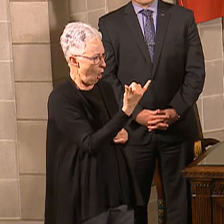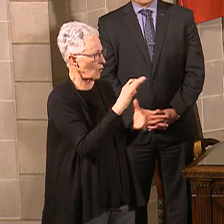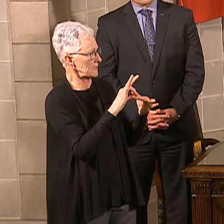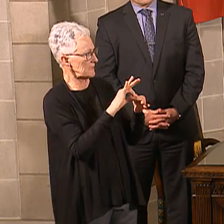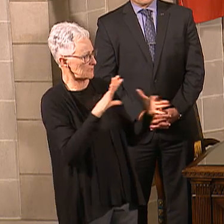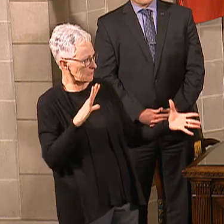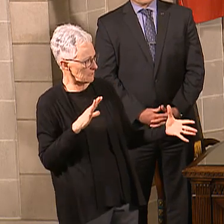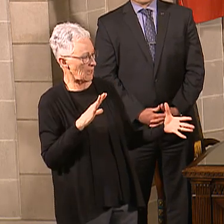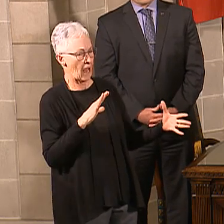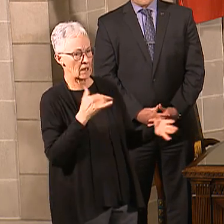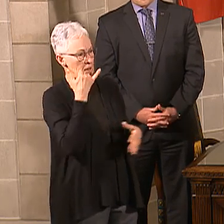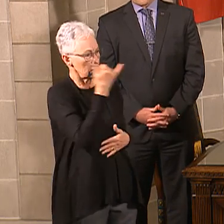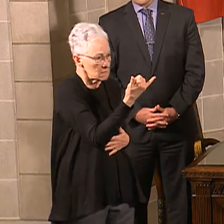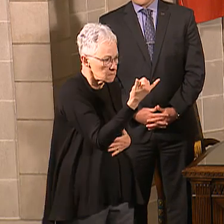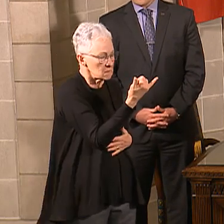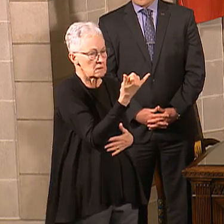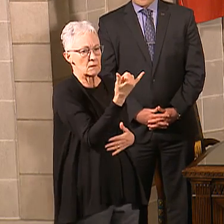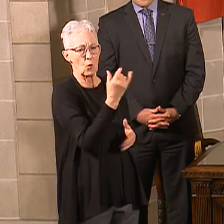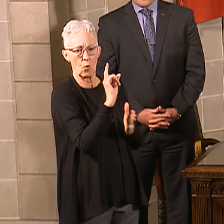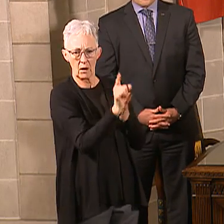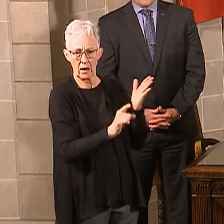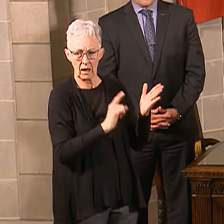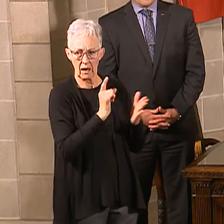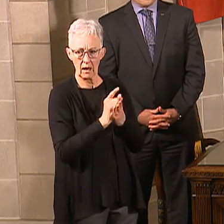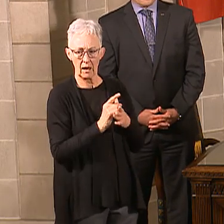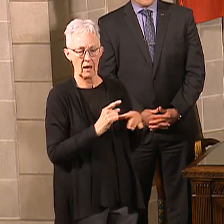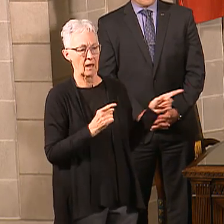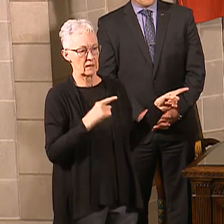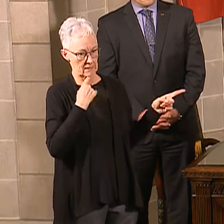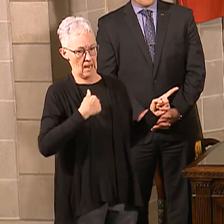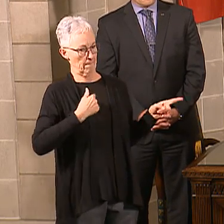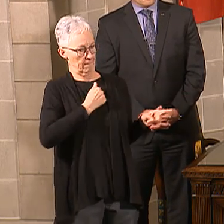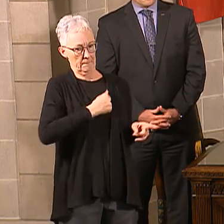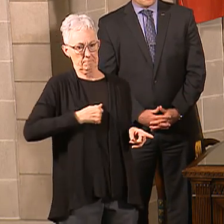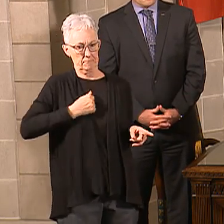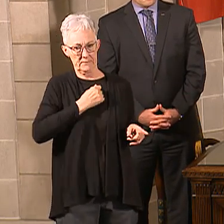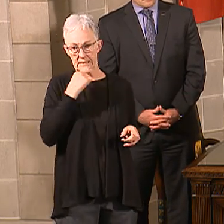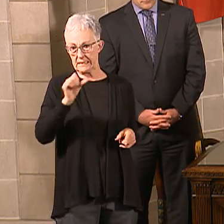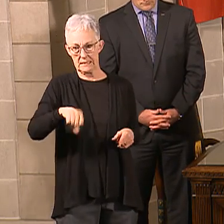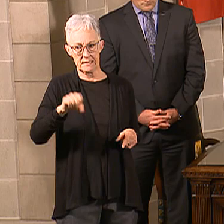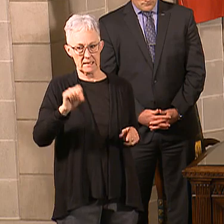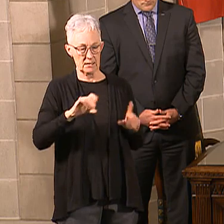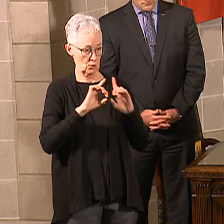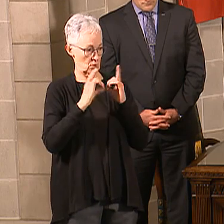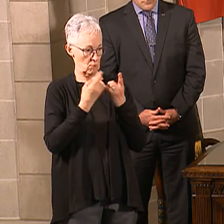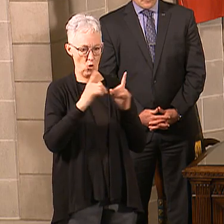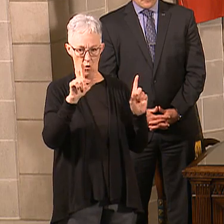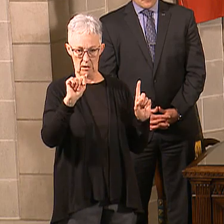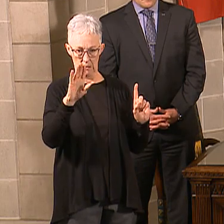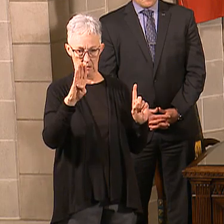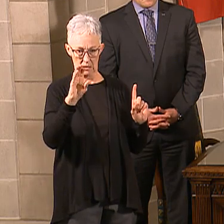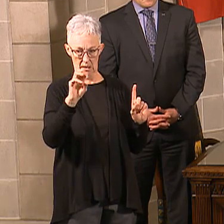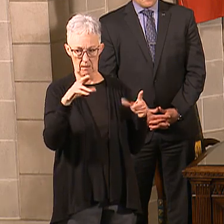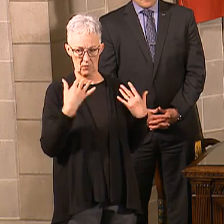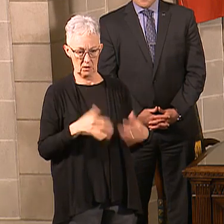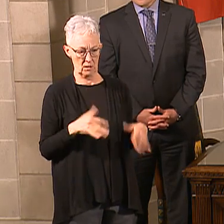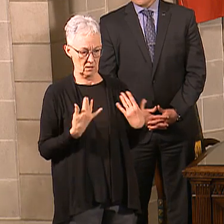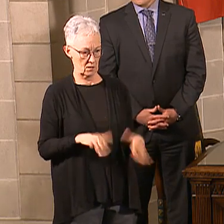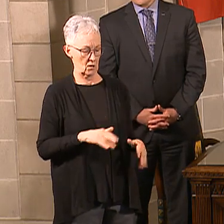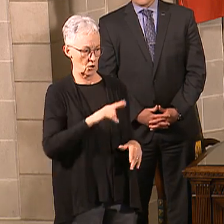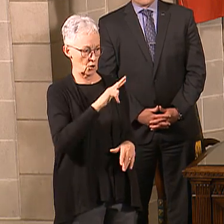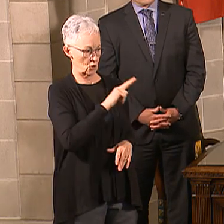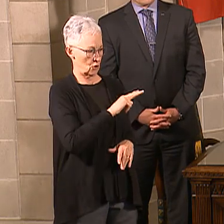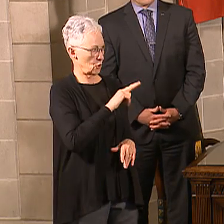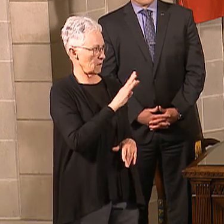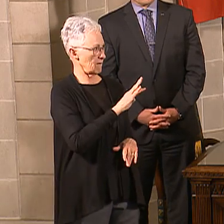I apologize to that person. We are experiencing heavy demand in the Department of Labor. We've gone from 34 FTEs